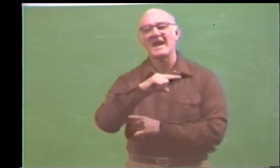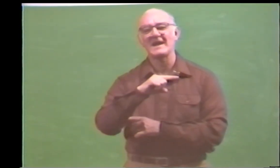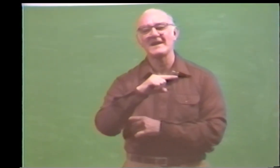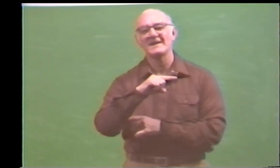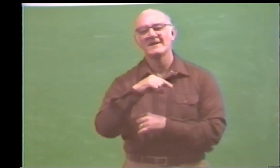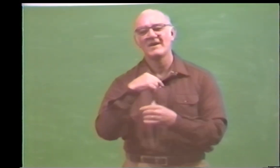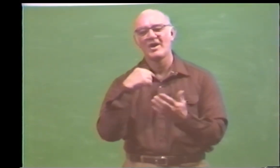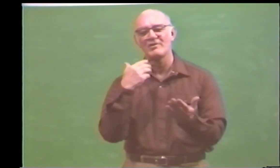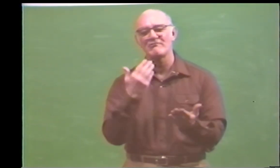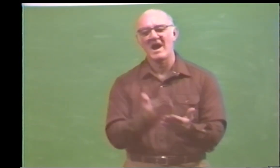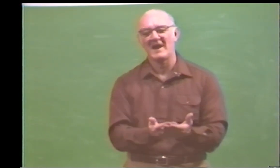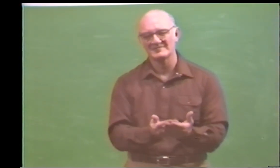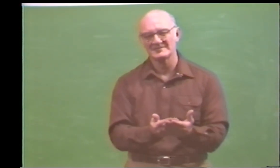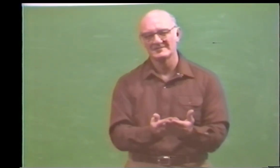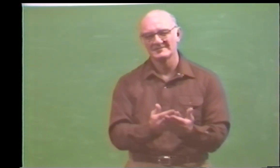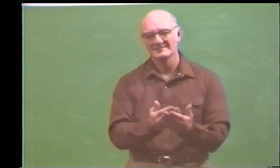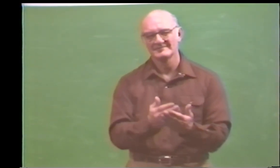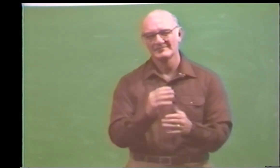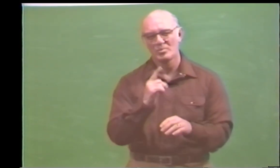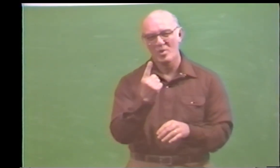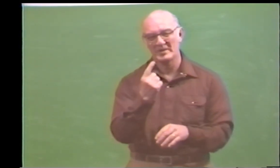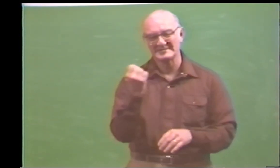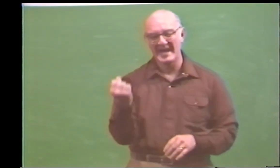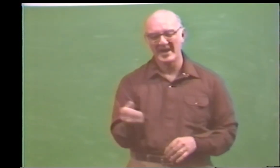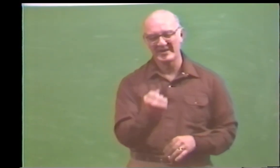Day arrives one Saturday.